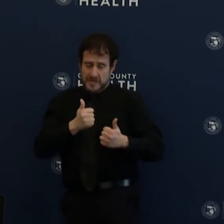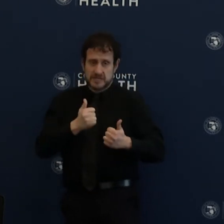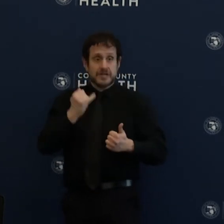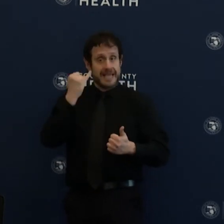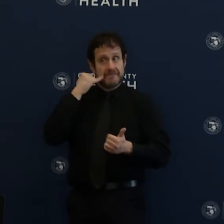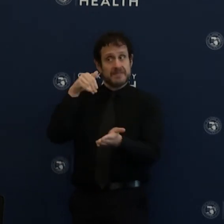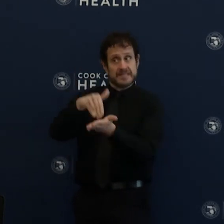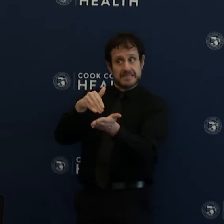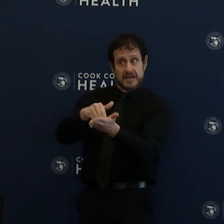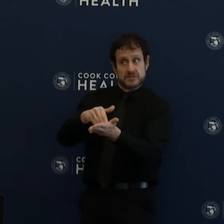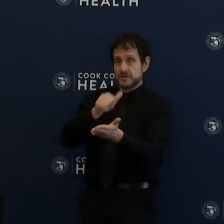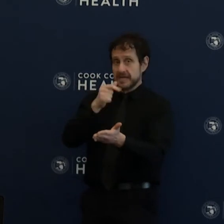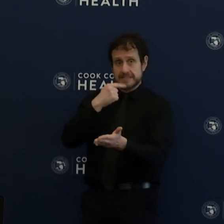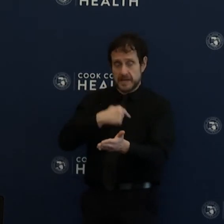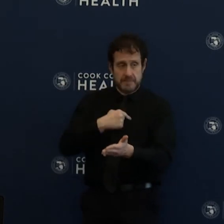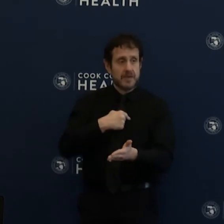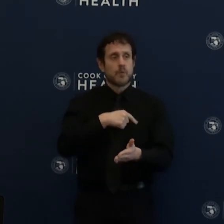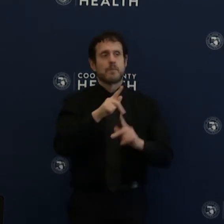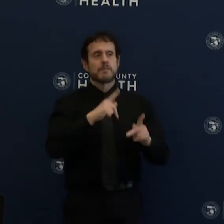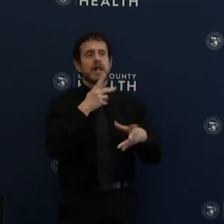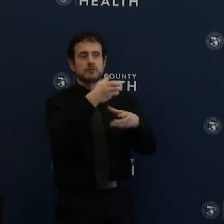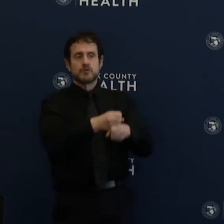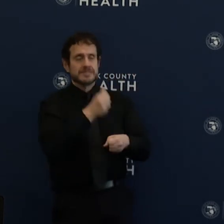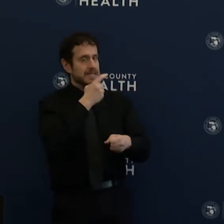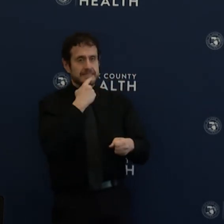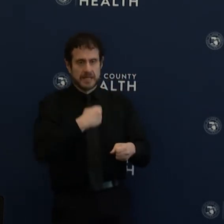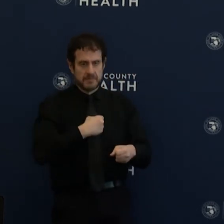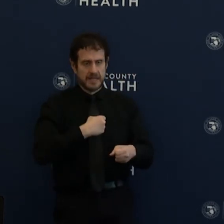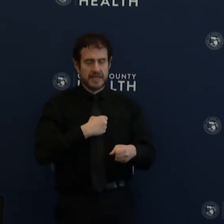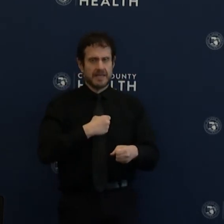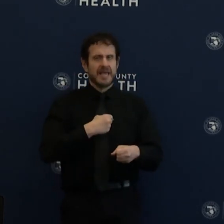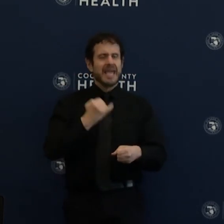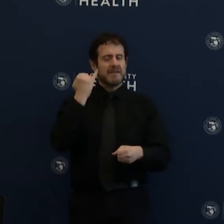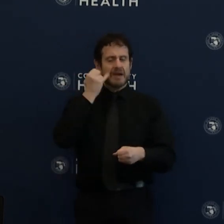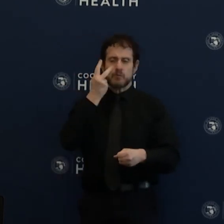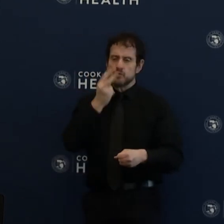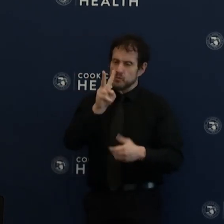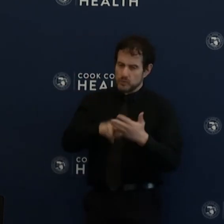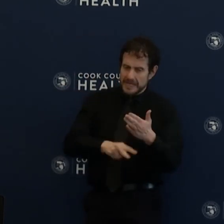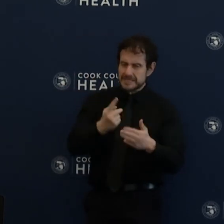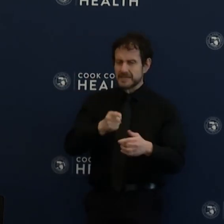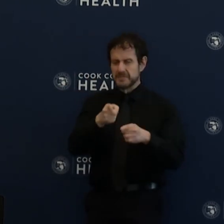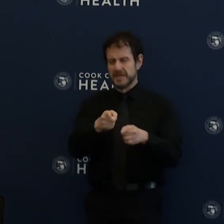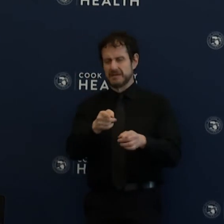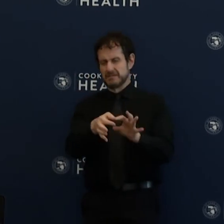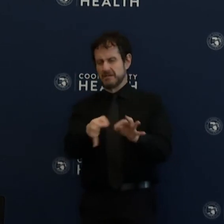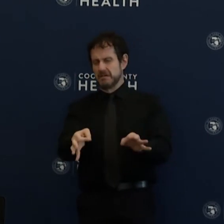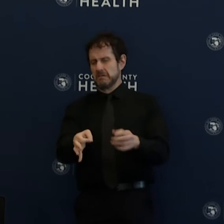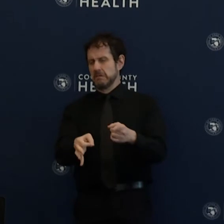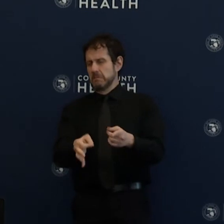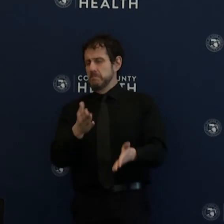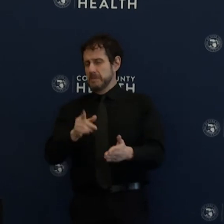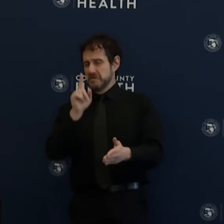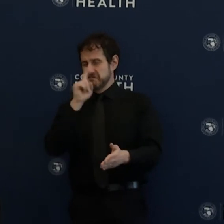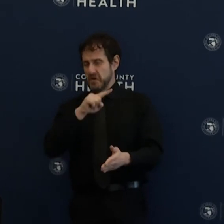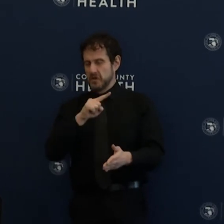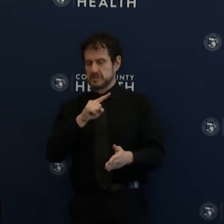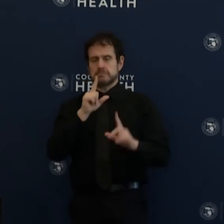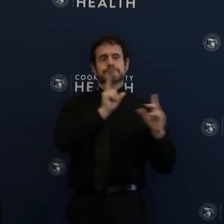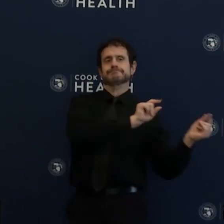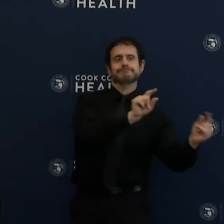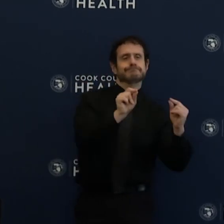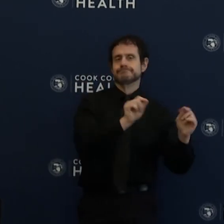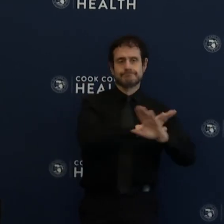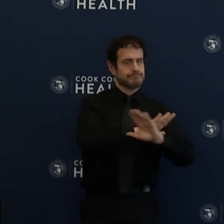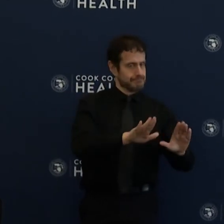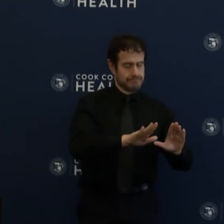this is the information, not to repeat that information. So it starts with us, because unfortunately this could be be a life that is lost if we give the wrong information to the